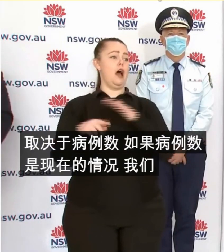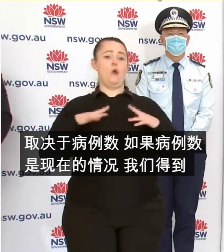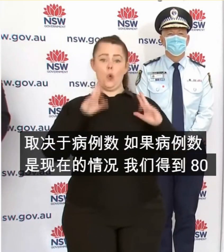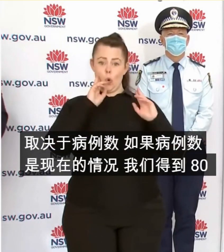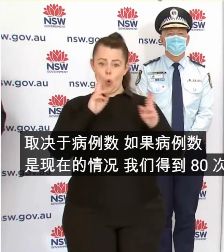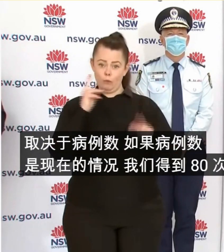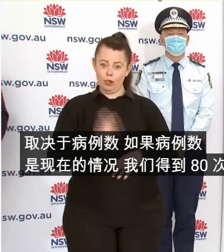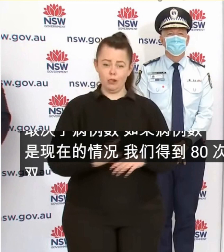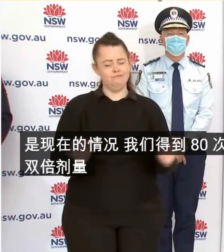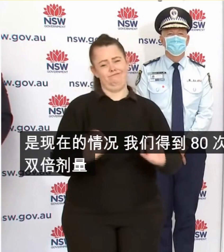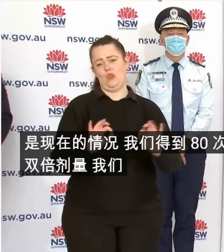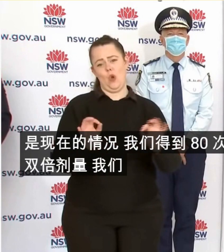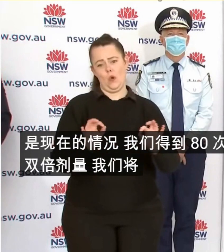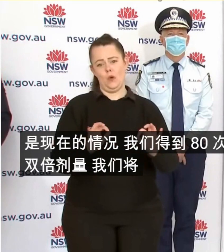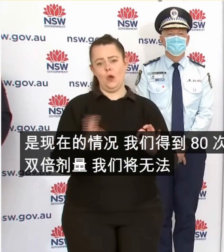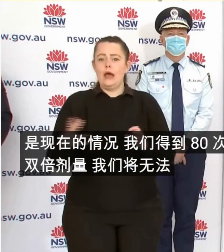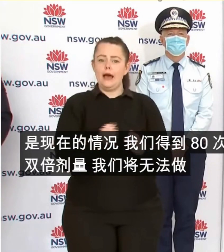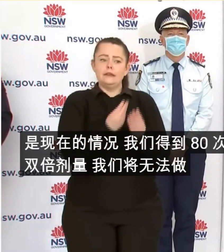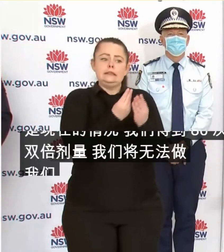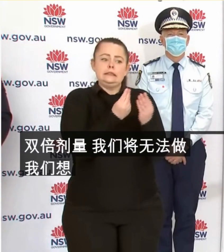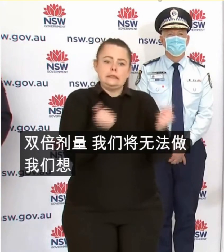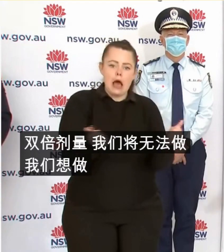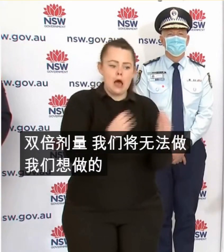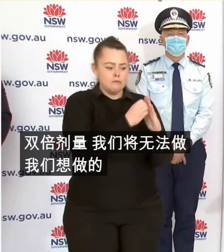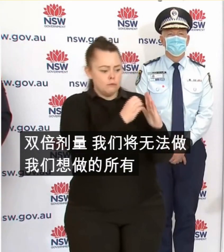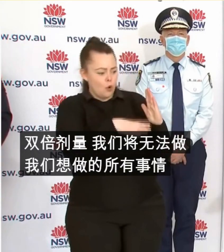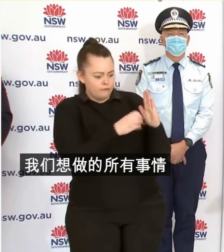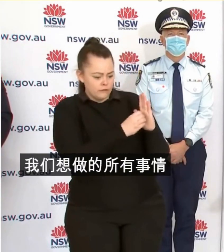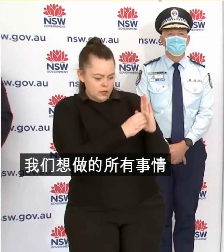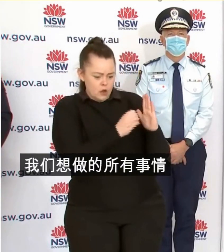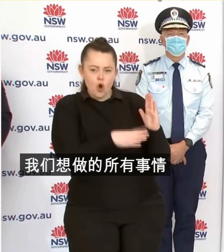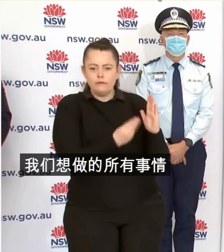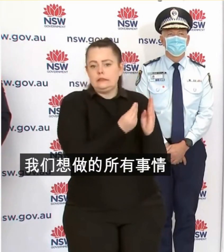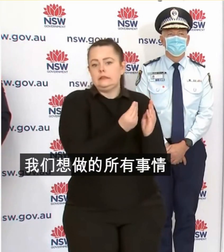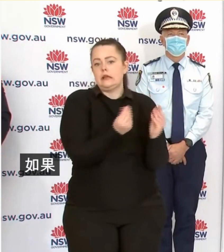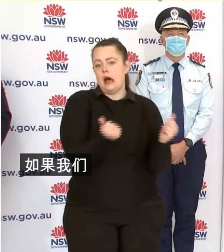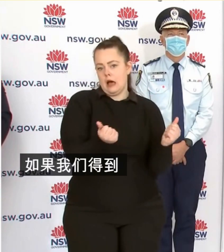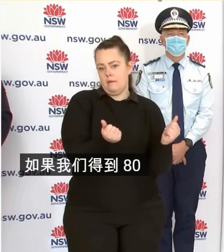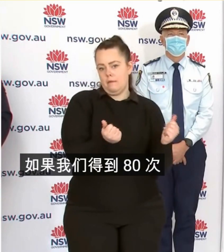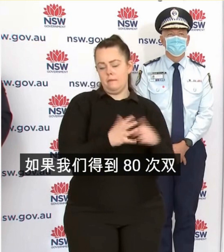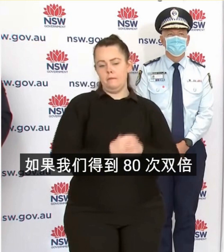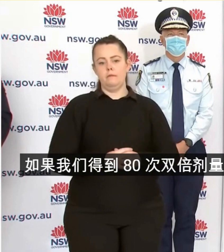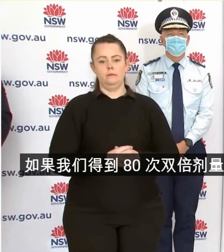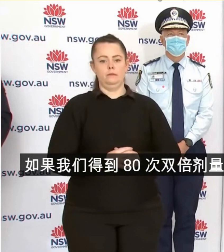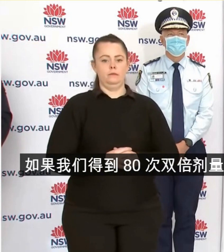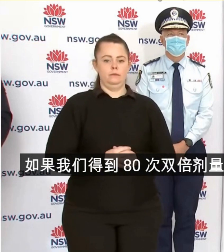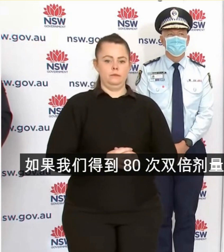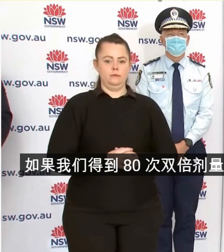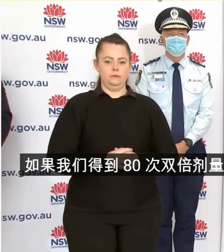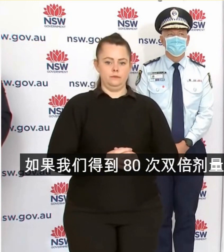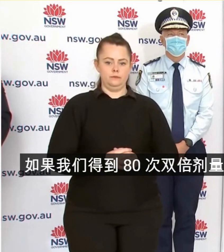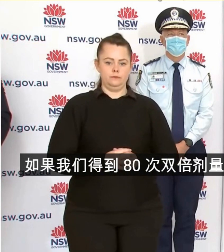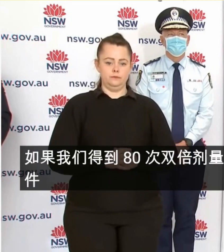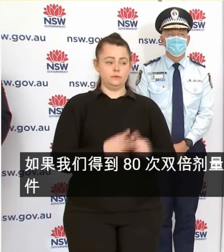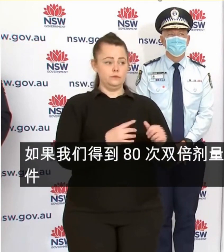are now and we get to 80% double doses, we won't be able to do everything that we want to do. So the lockdown won't lift if we get to 80% double